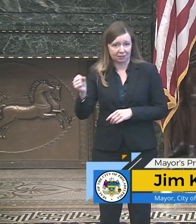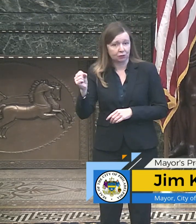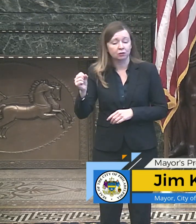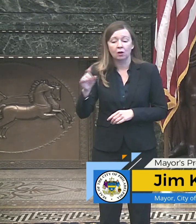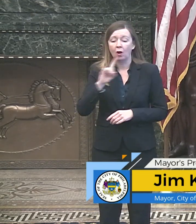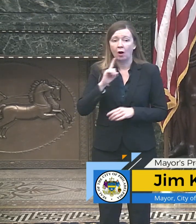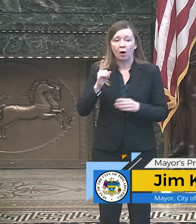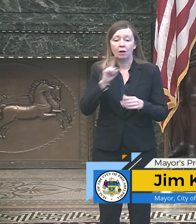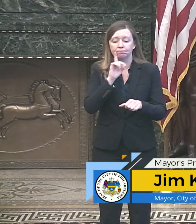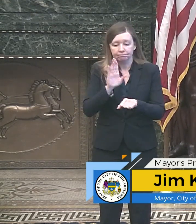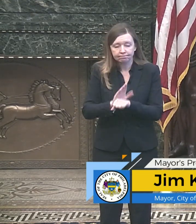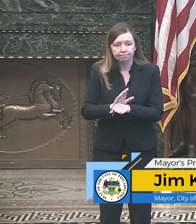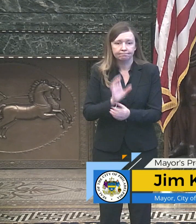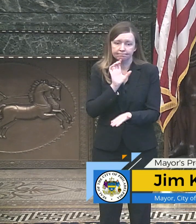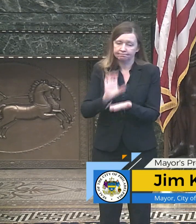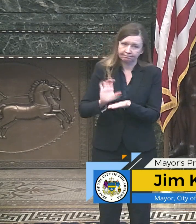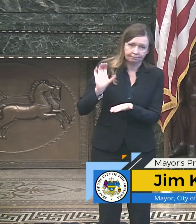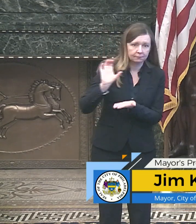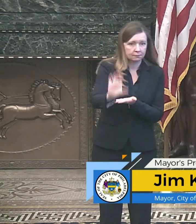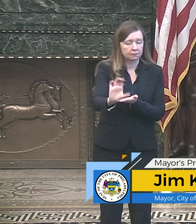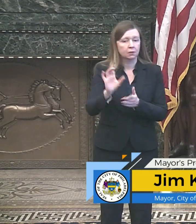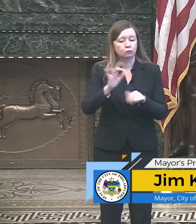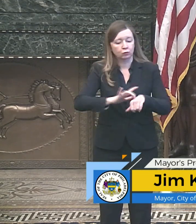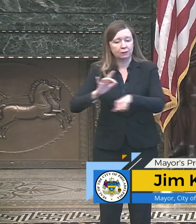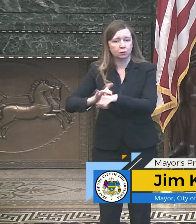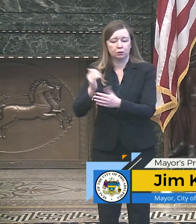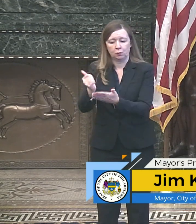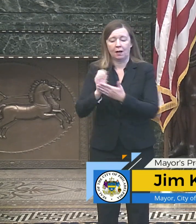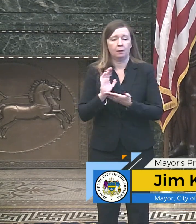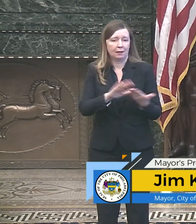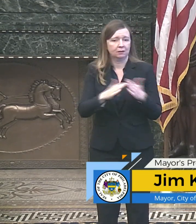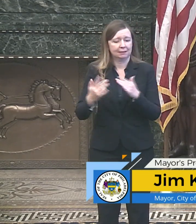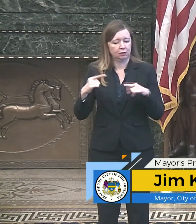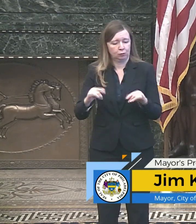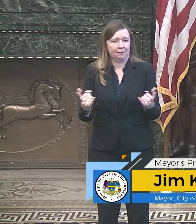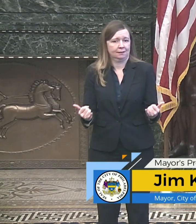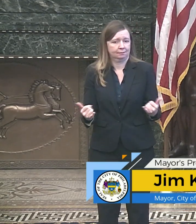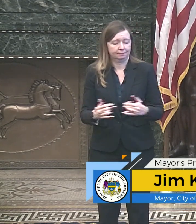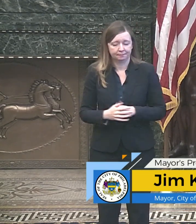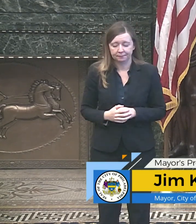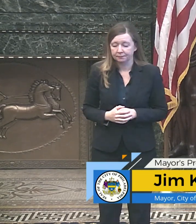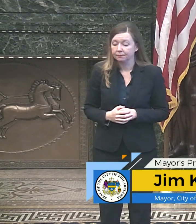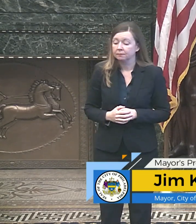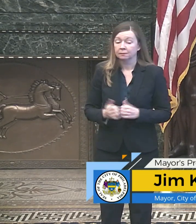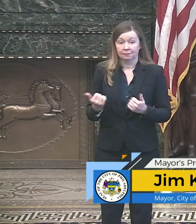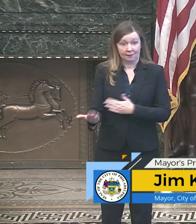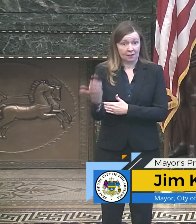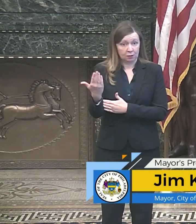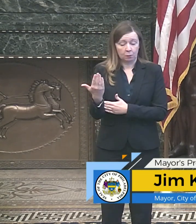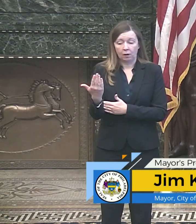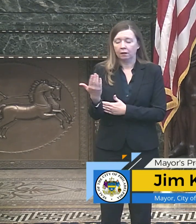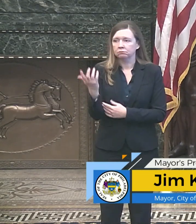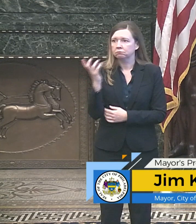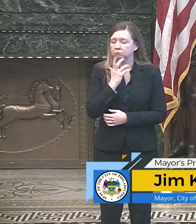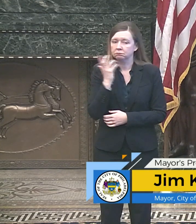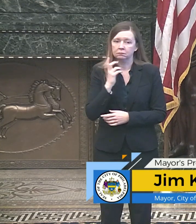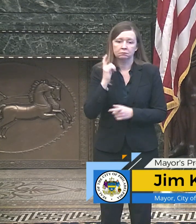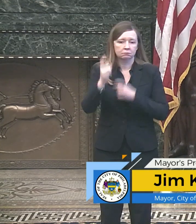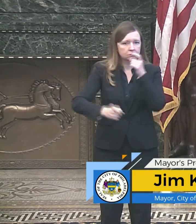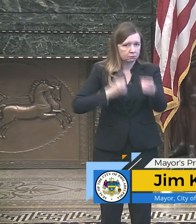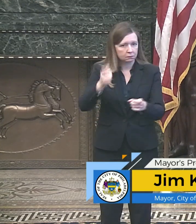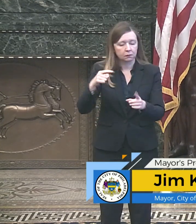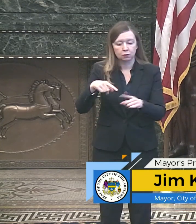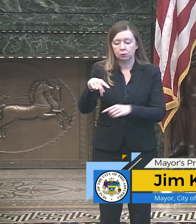are committing significant resources to help our city during this time of need. This morning, they made an incredibly generous donation